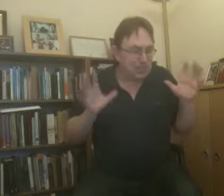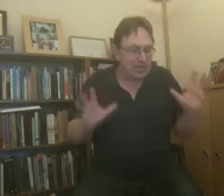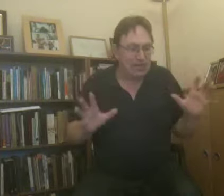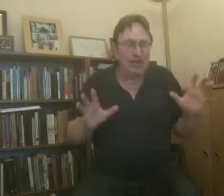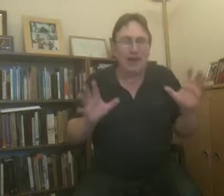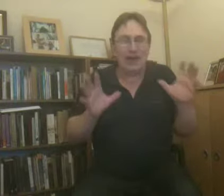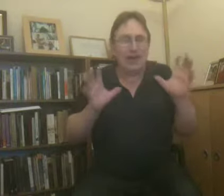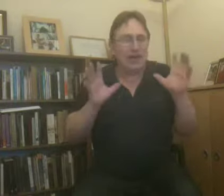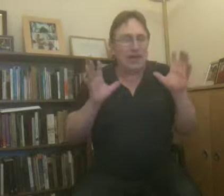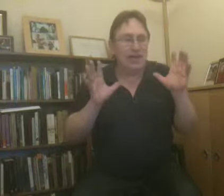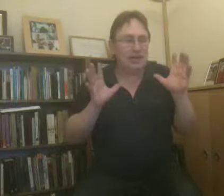being